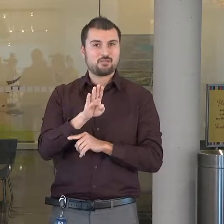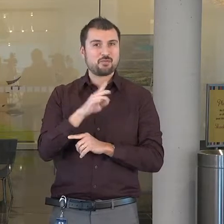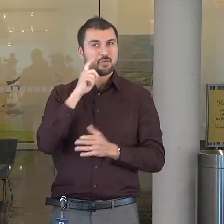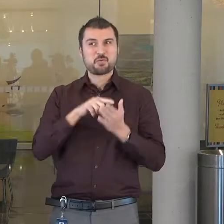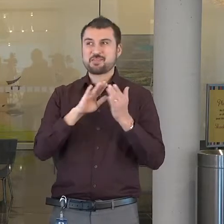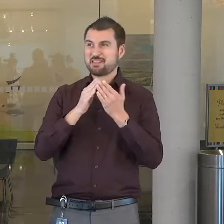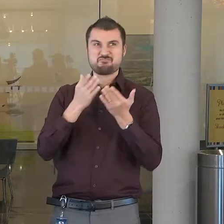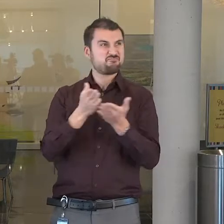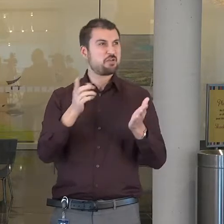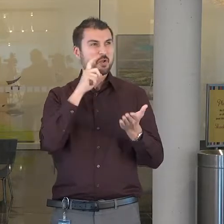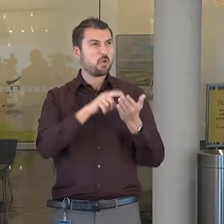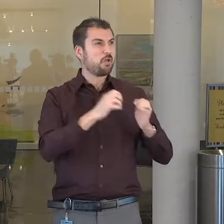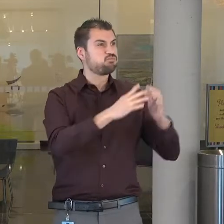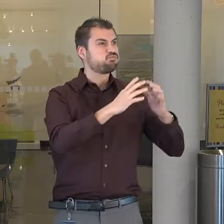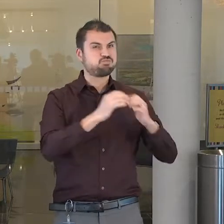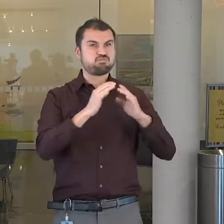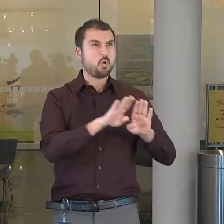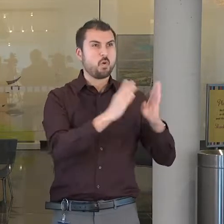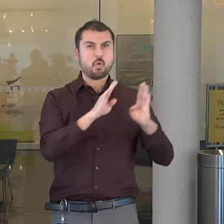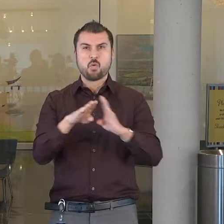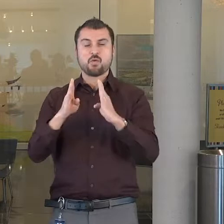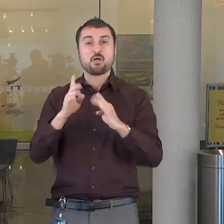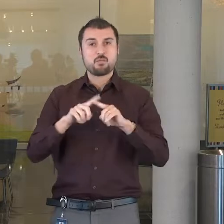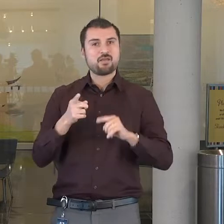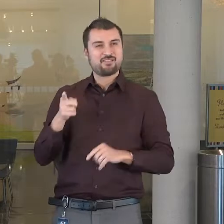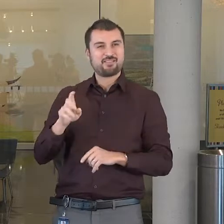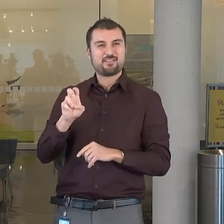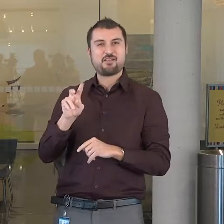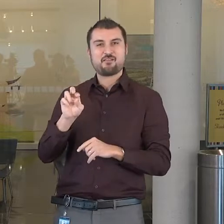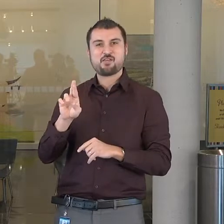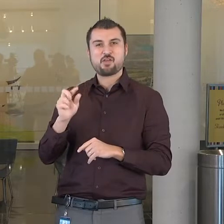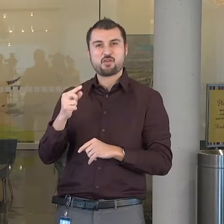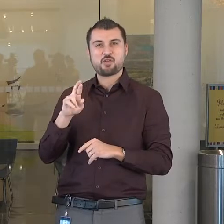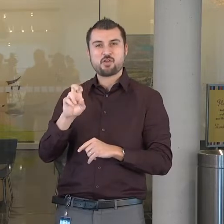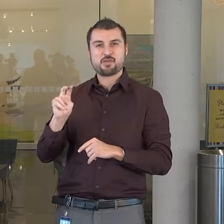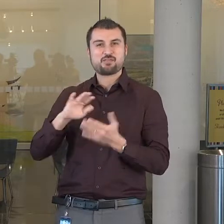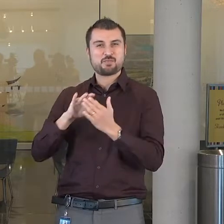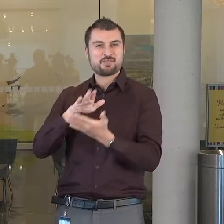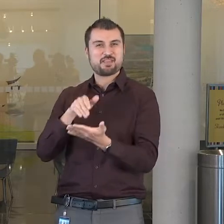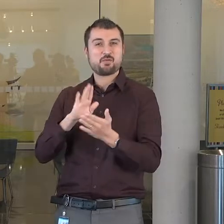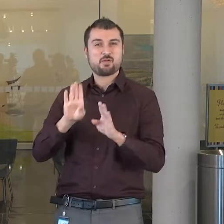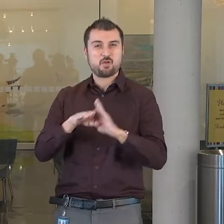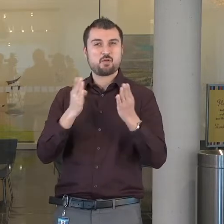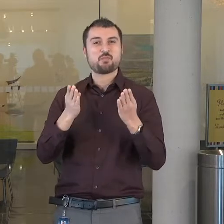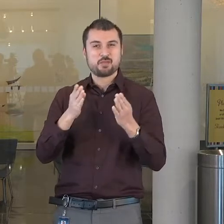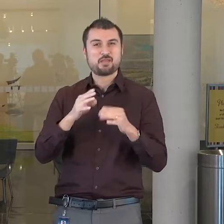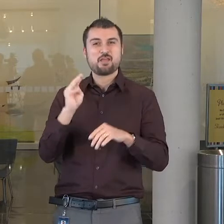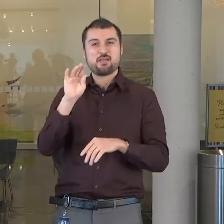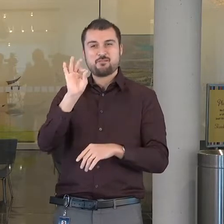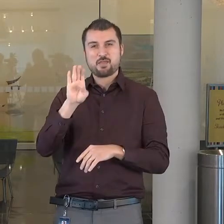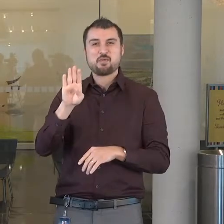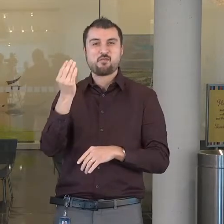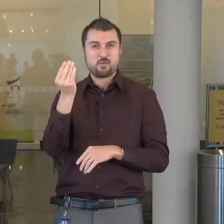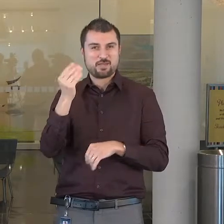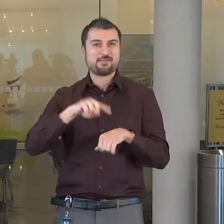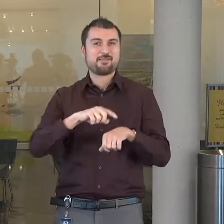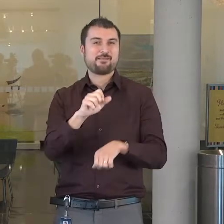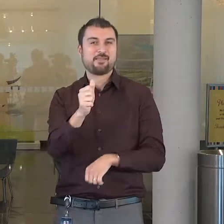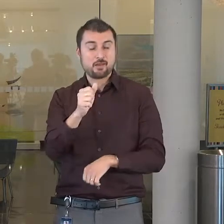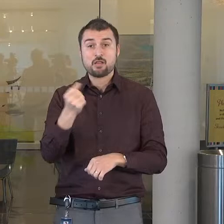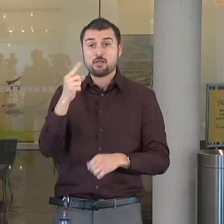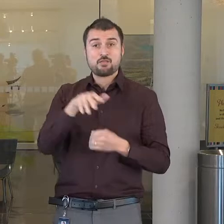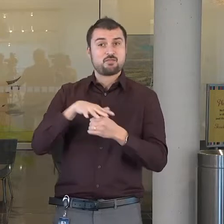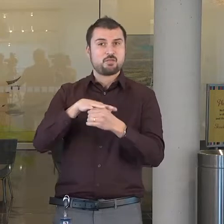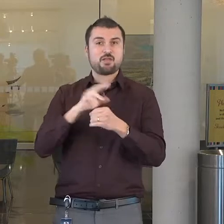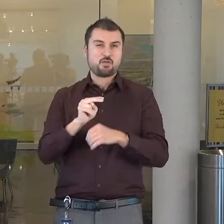the Evergreen Community Center and the library will open for service at 10 a.m. on Monday, February 14th. The facility in Wichita's